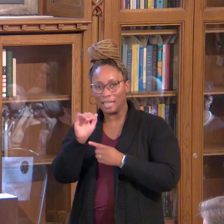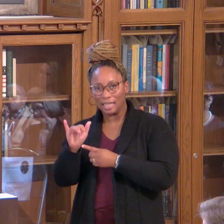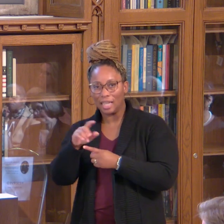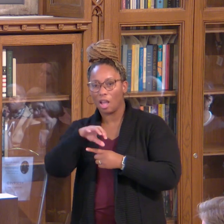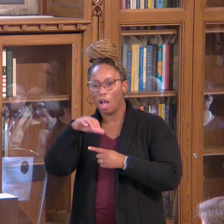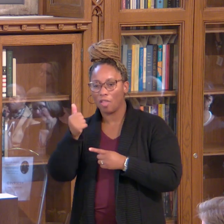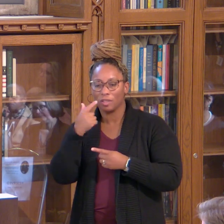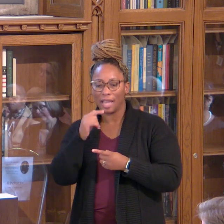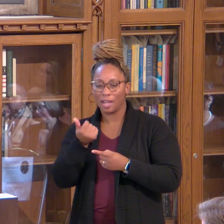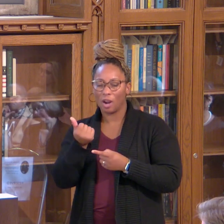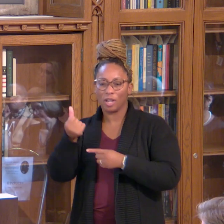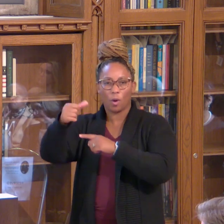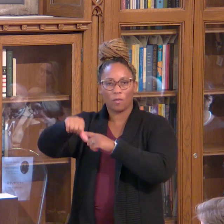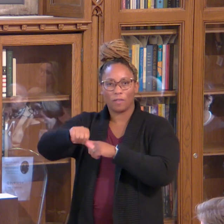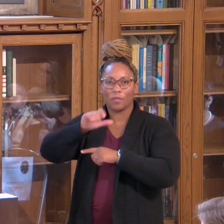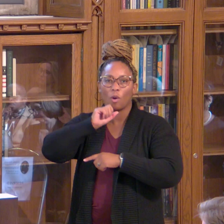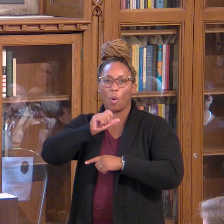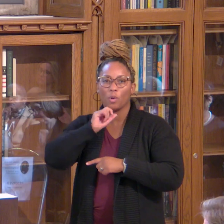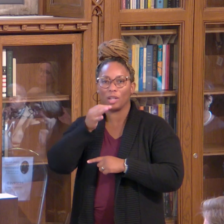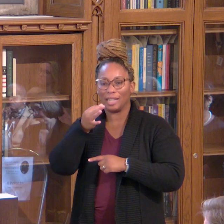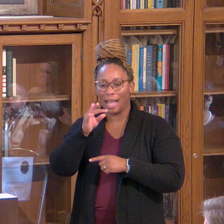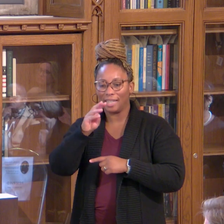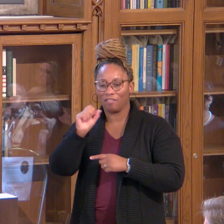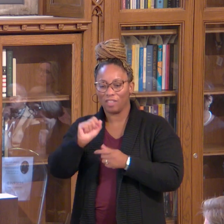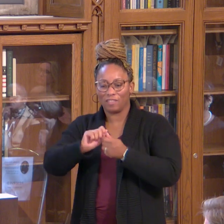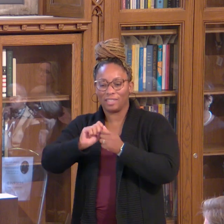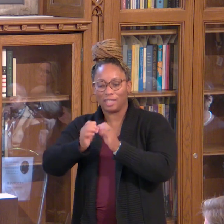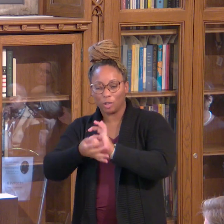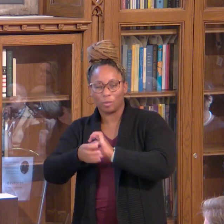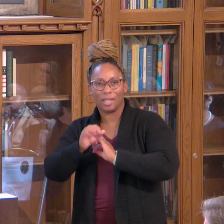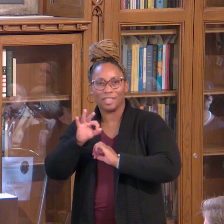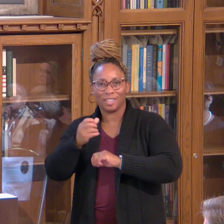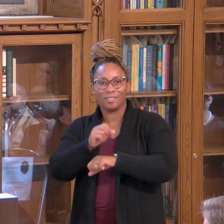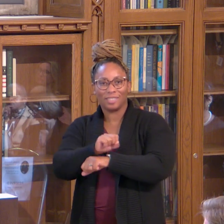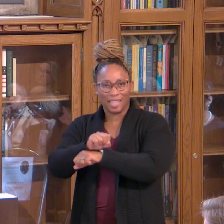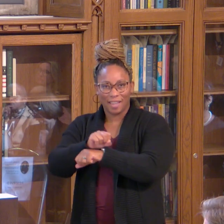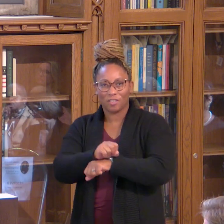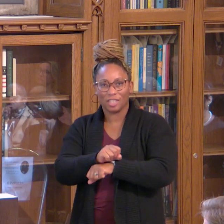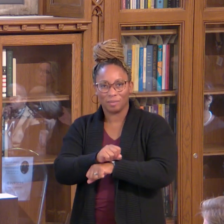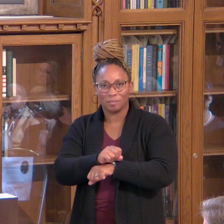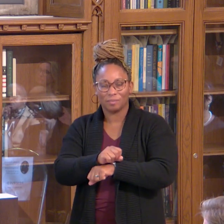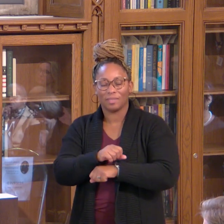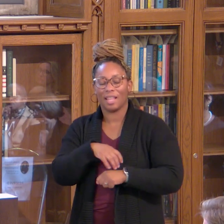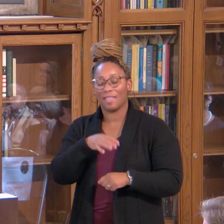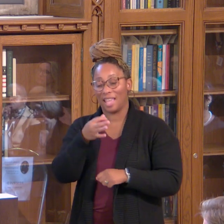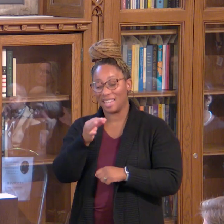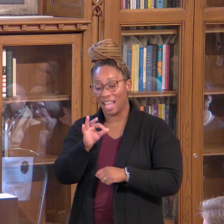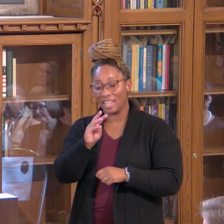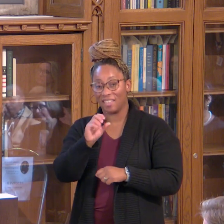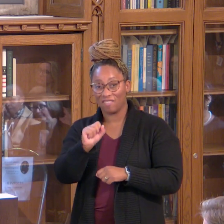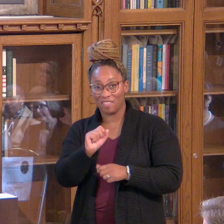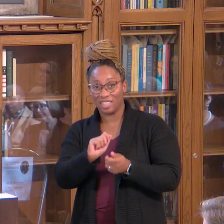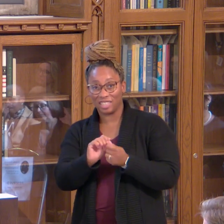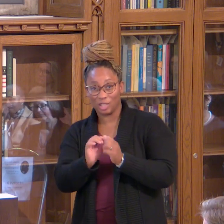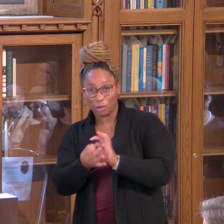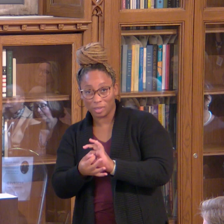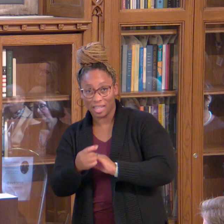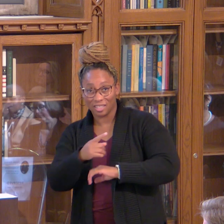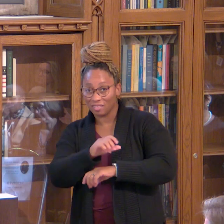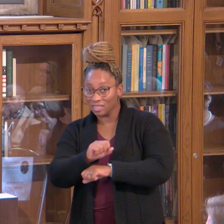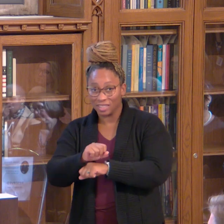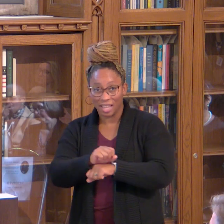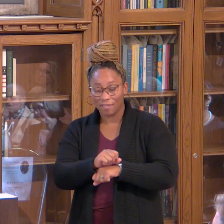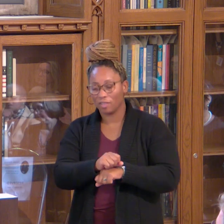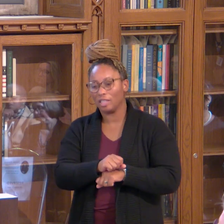overturned the older 1950s in interpretation of slavery and that 1950s interpretation of